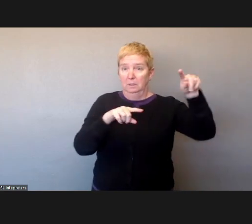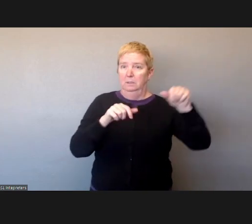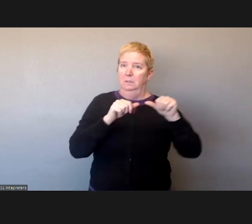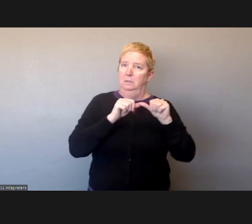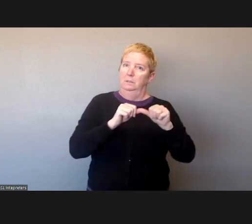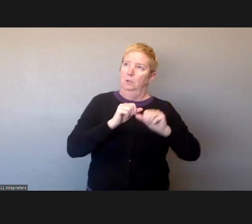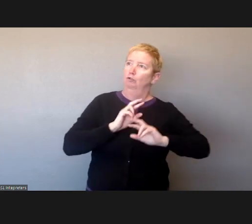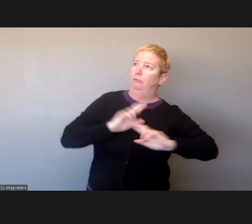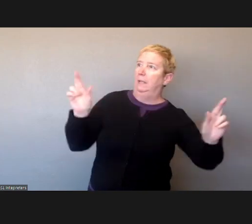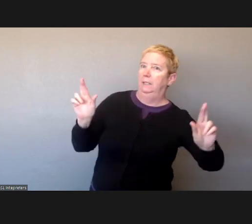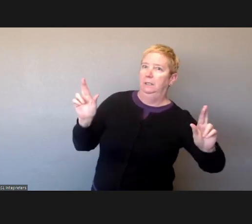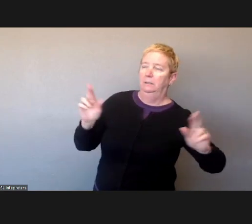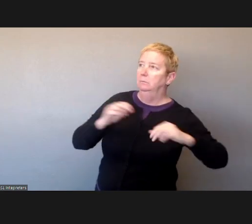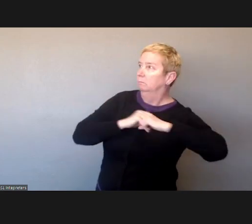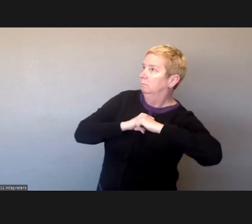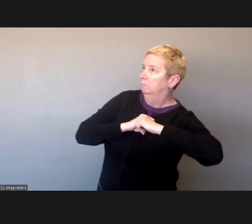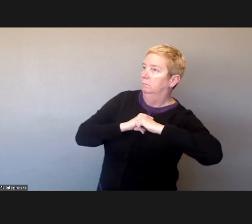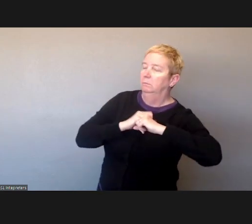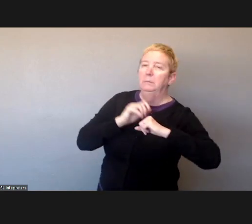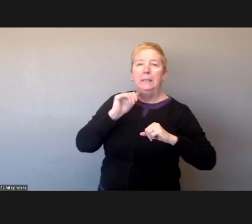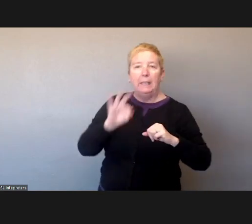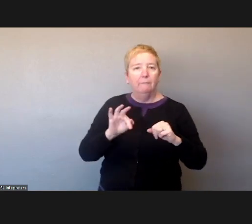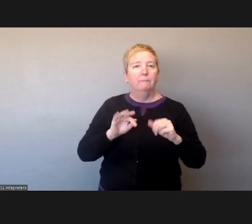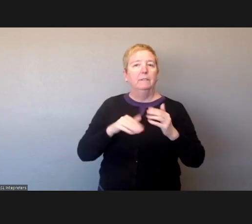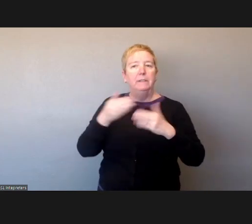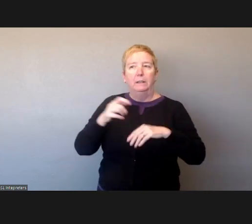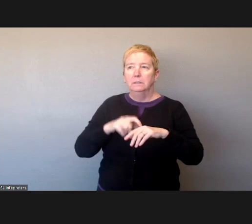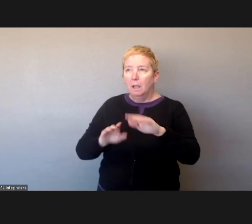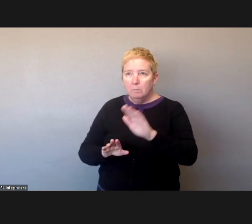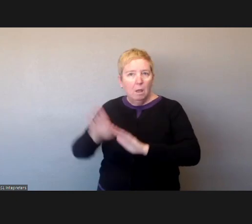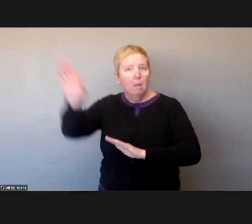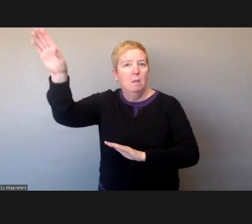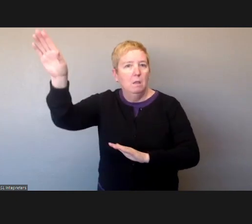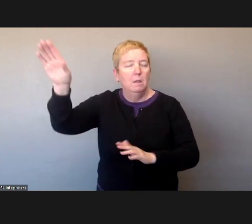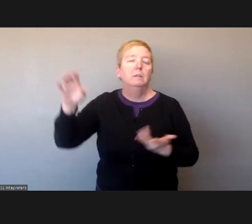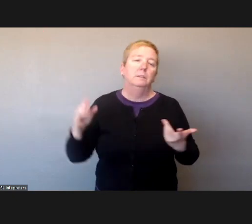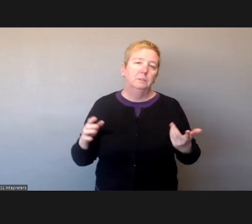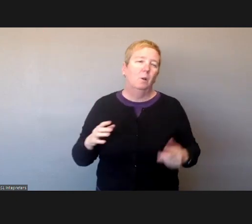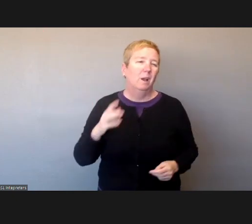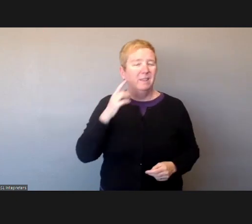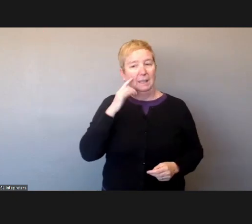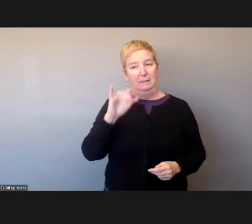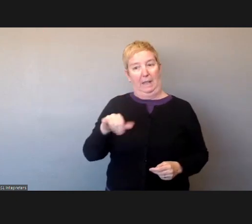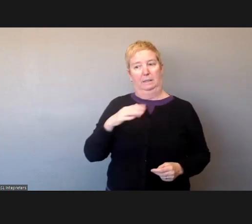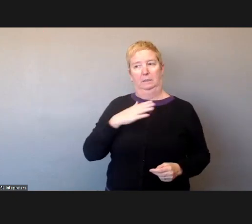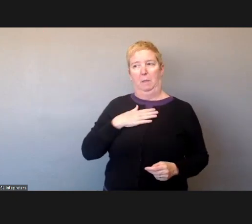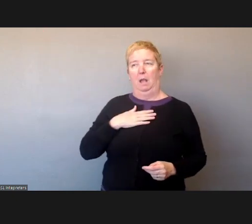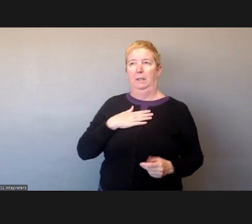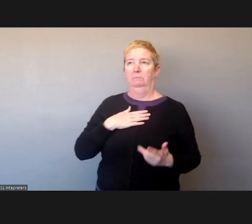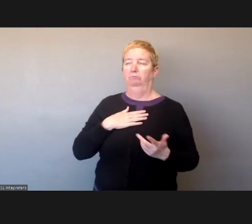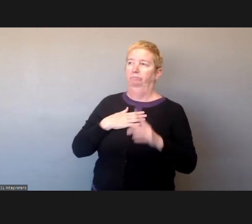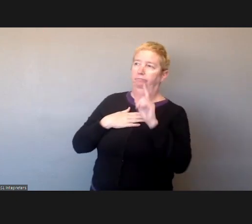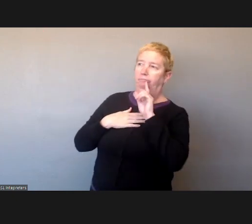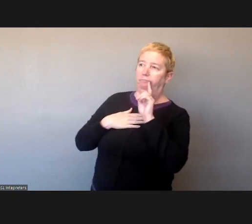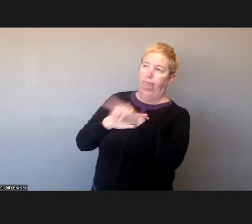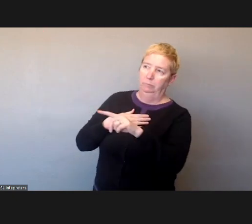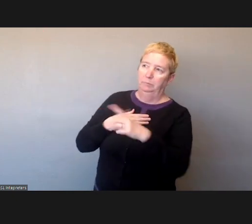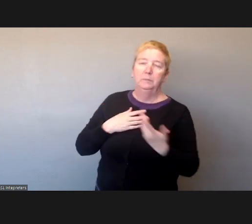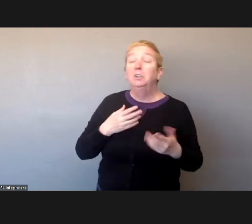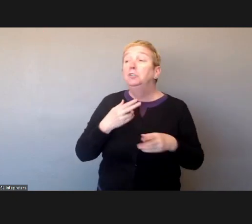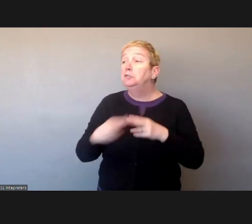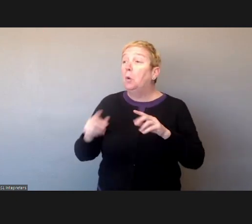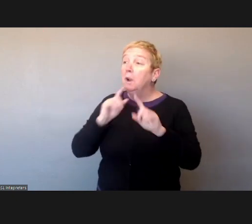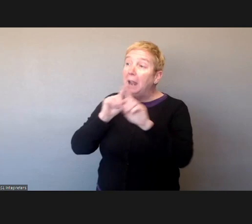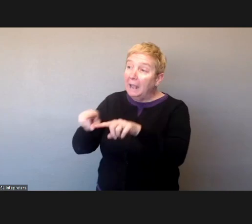readiness should a next event occur. So I guess that's how I would dissect that all out. And the short answer